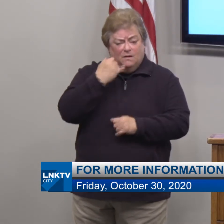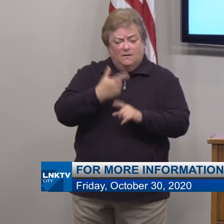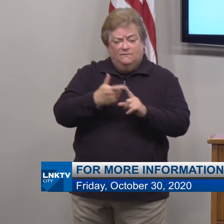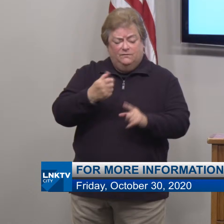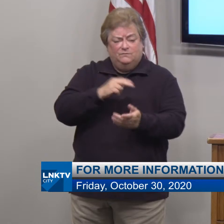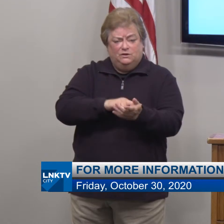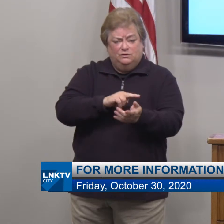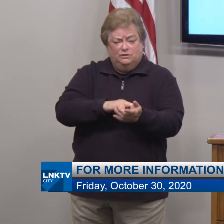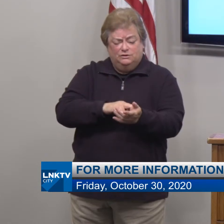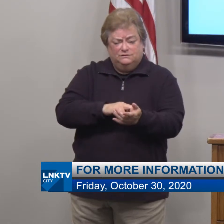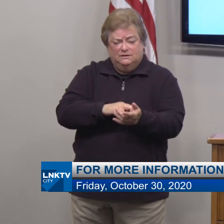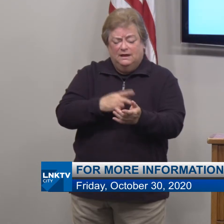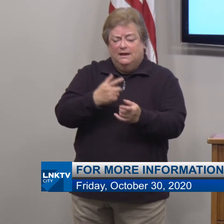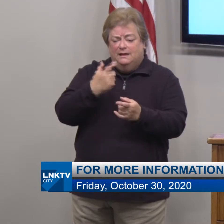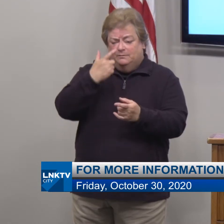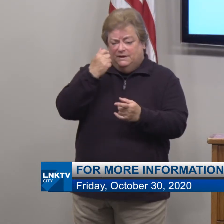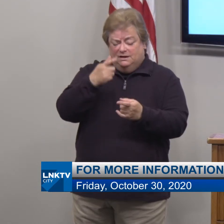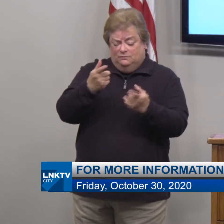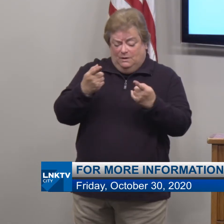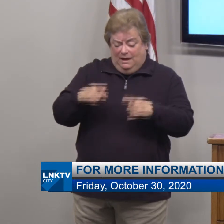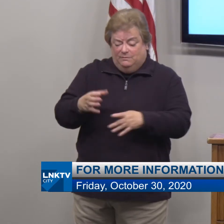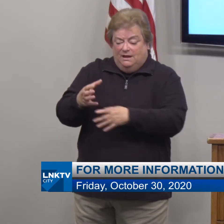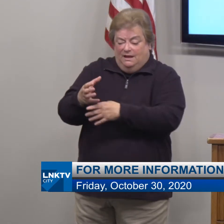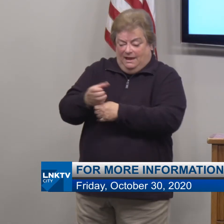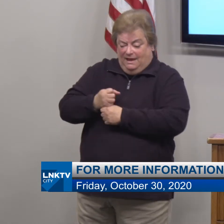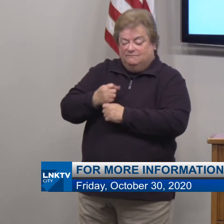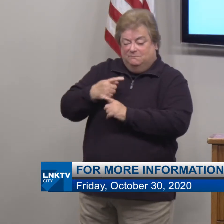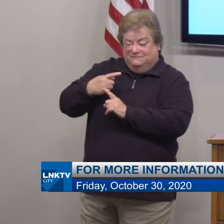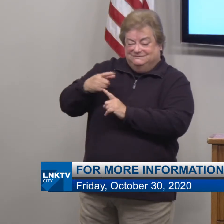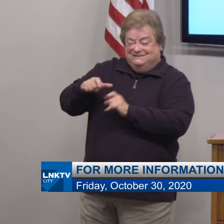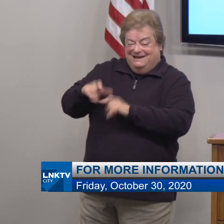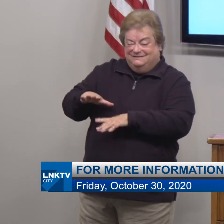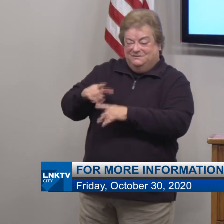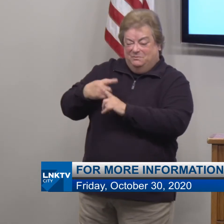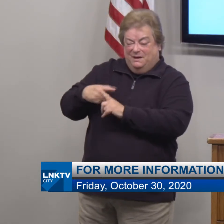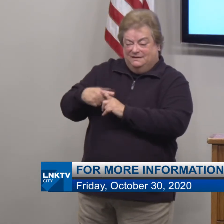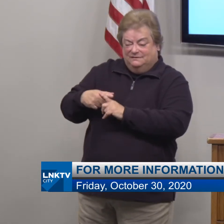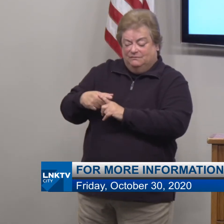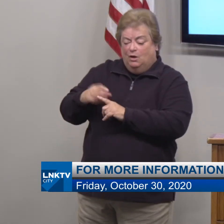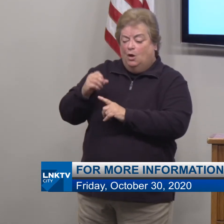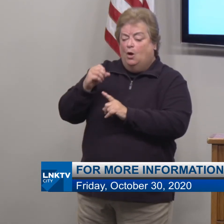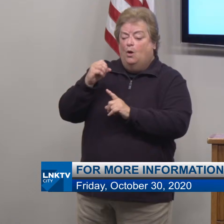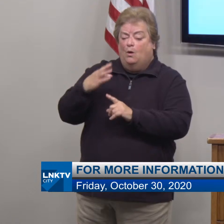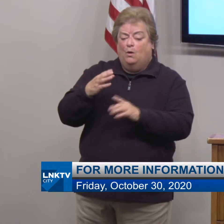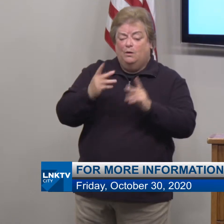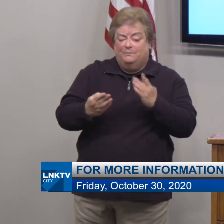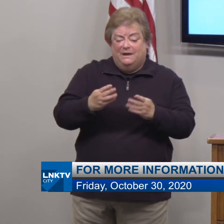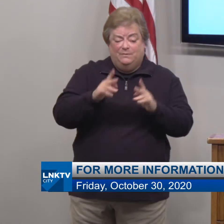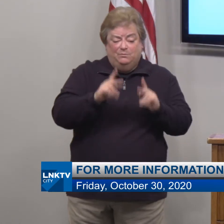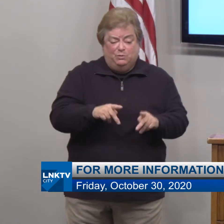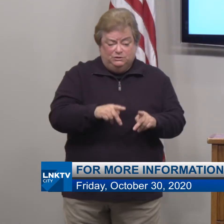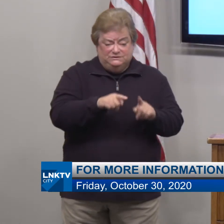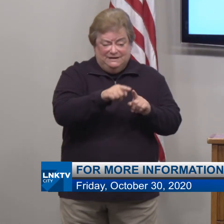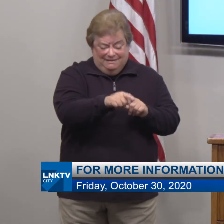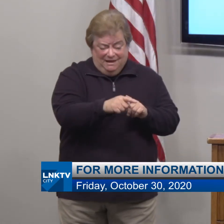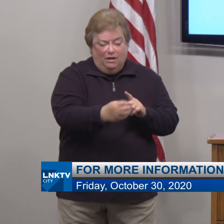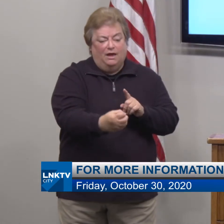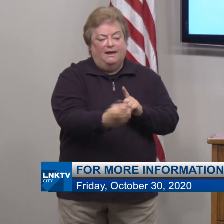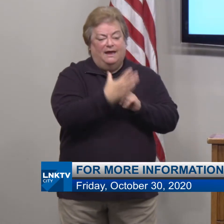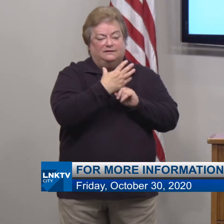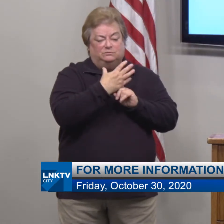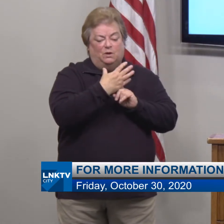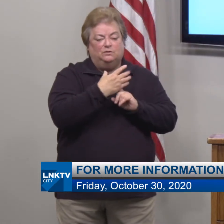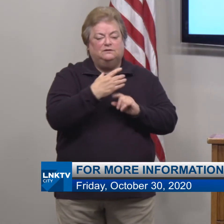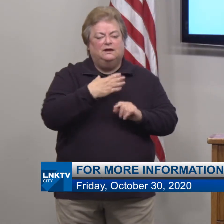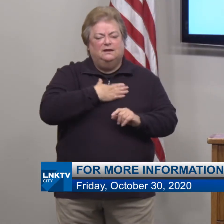nurses because you have contracted COVID-19 or were exposed to someone who is a positive case,